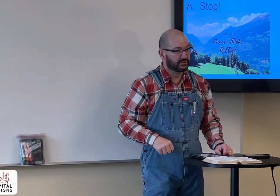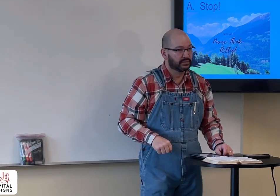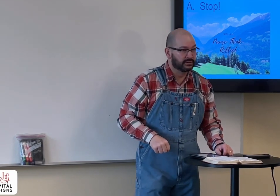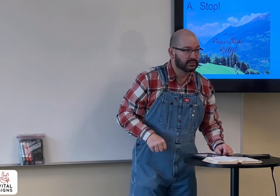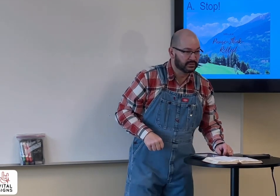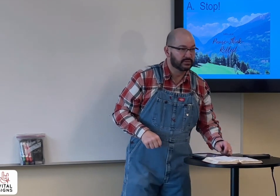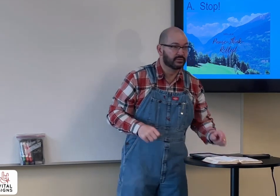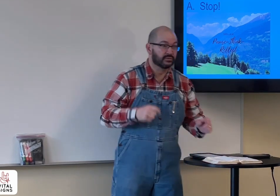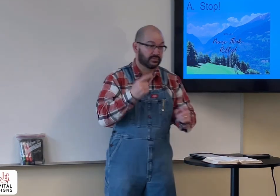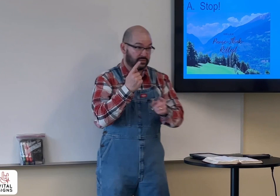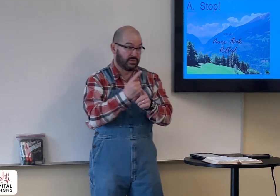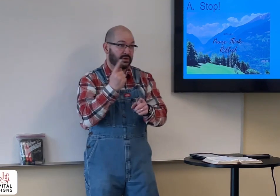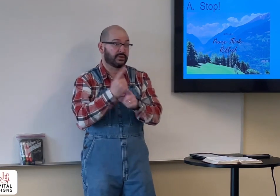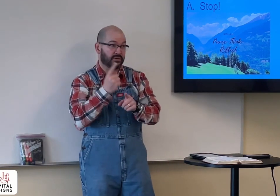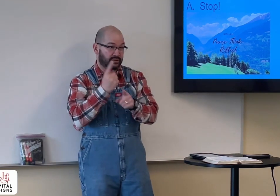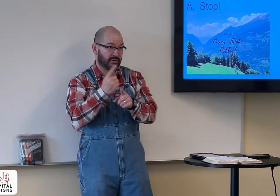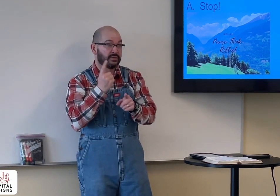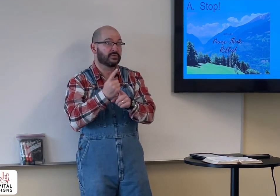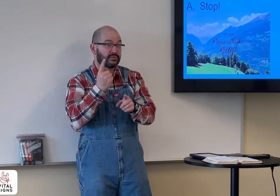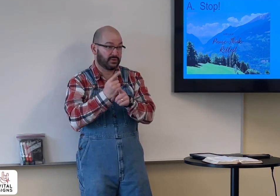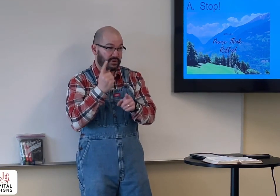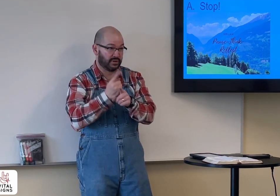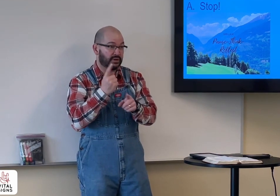man meditate day and night.